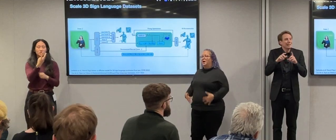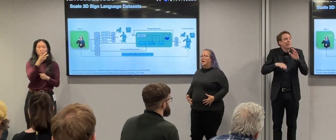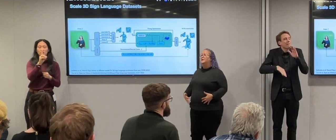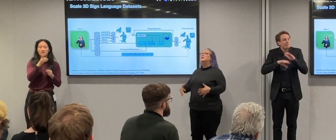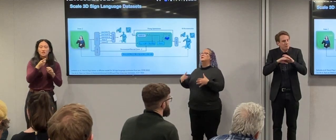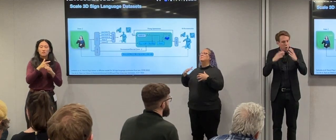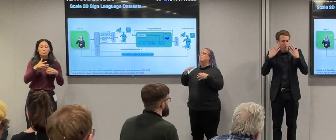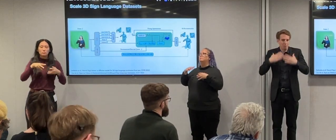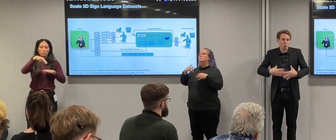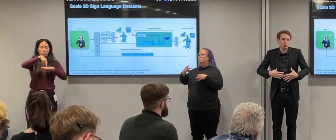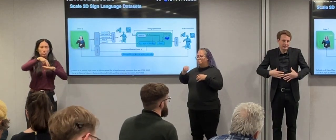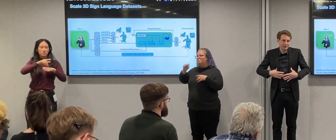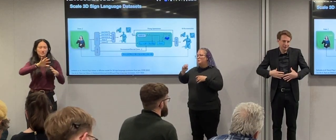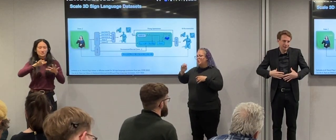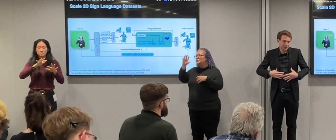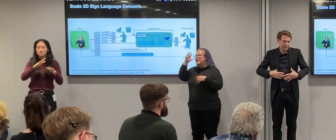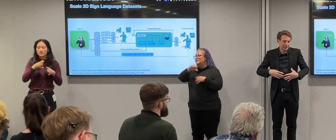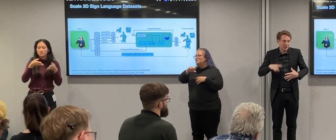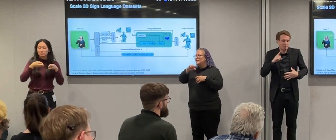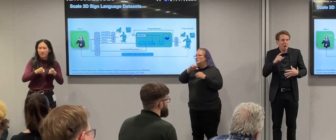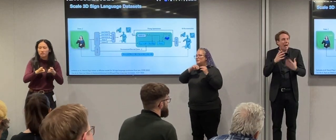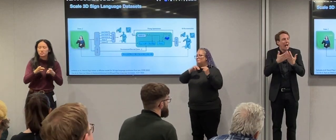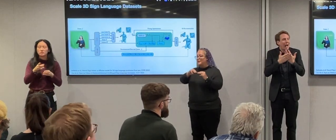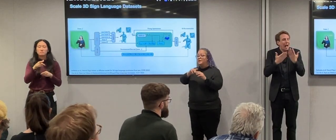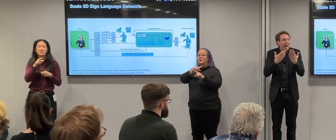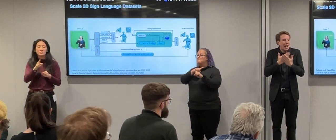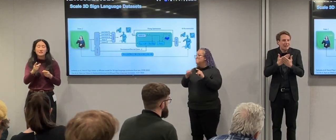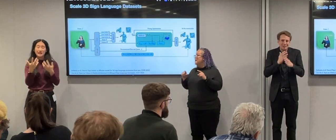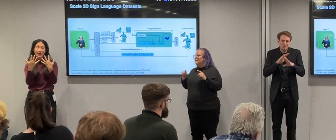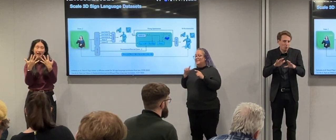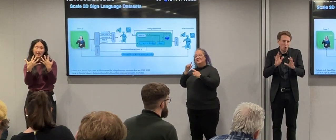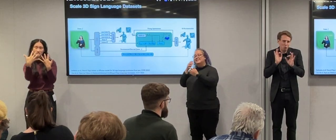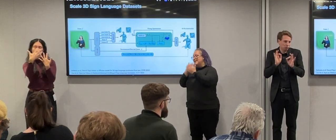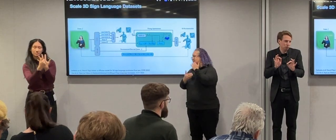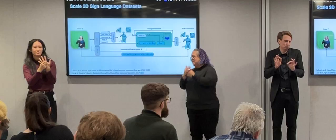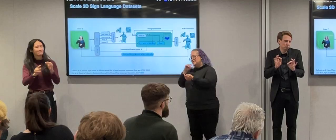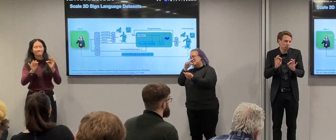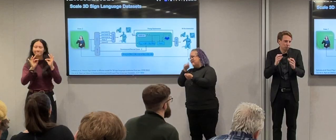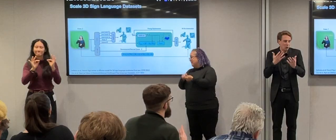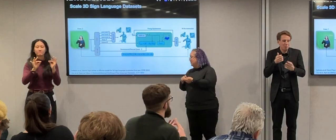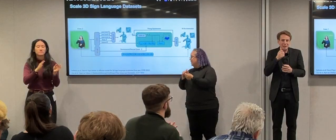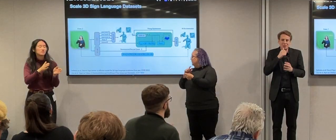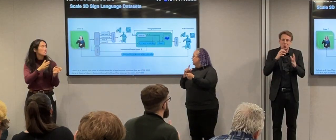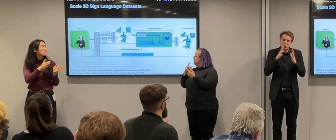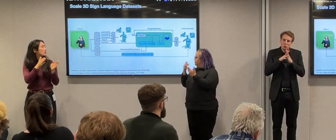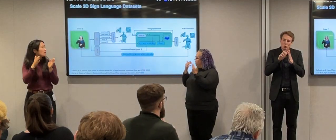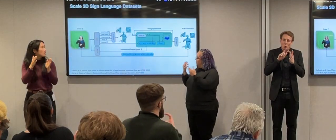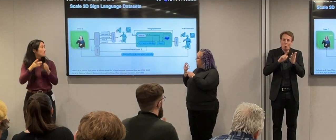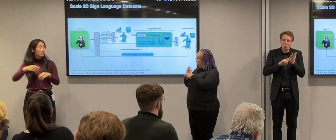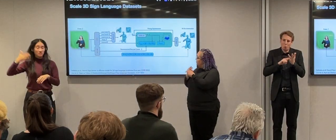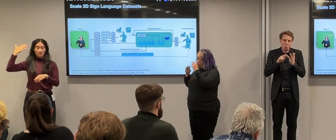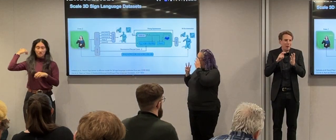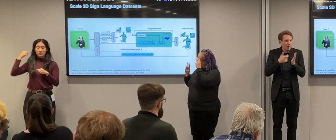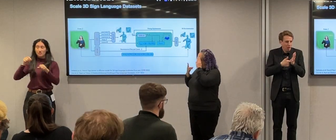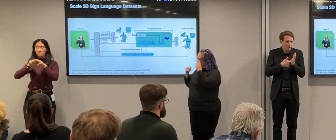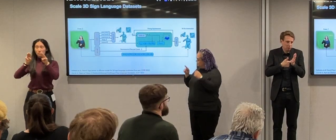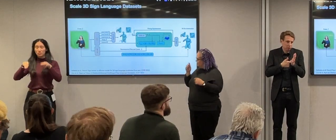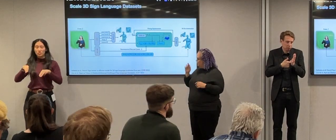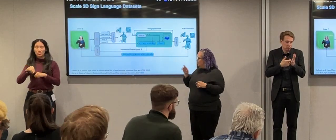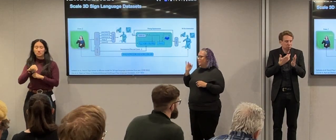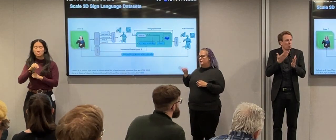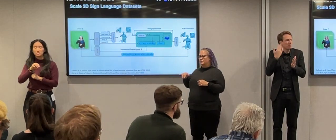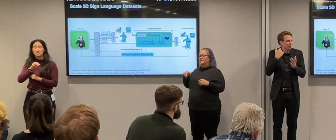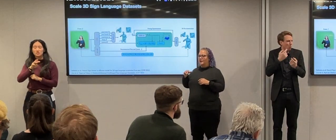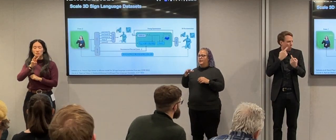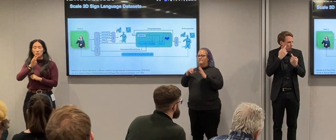method, but it doesn't have that accurate hands. And we used Wheeler, the model that I presented earlier, to fix its